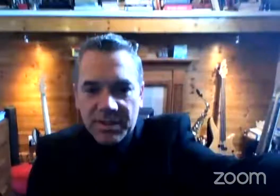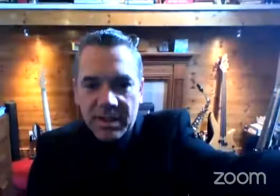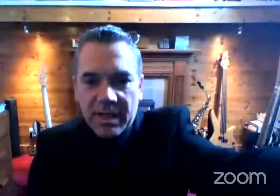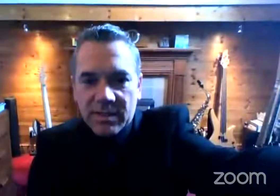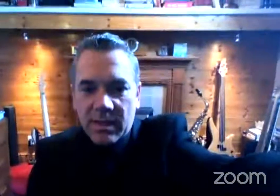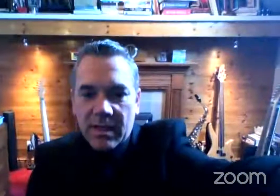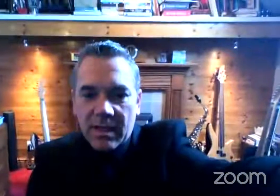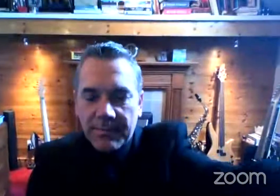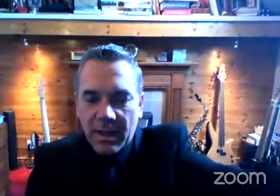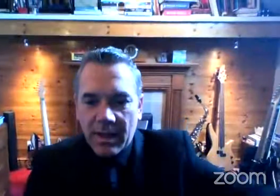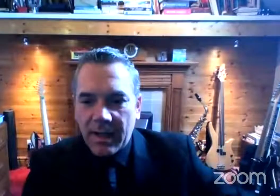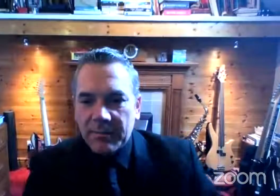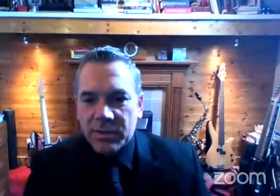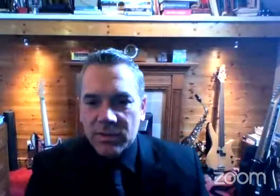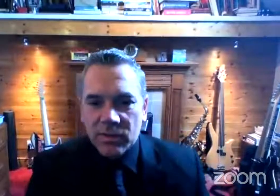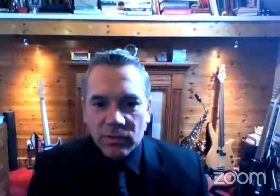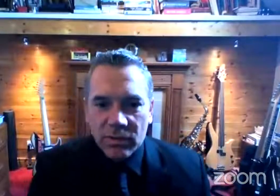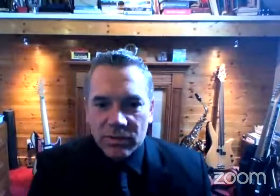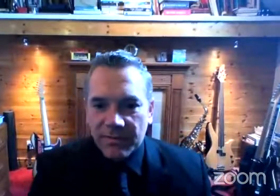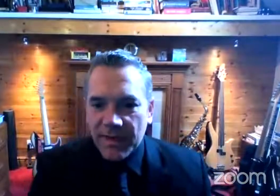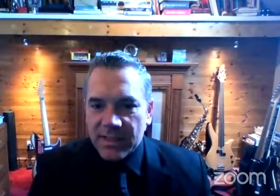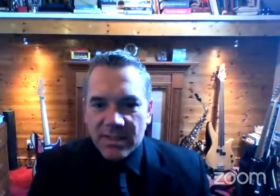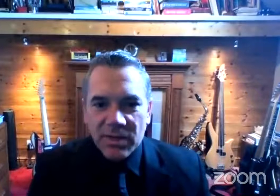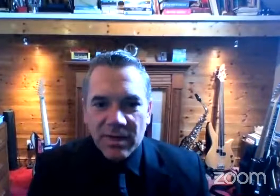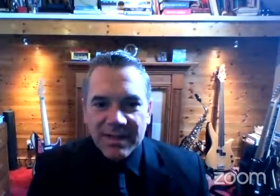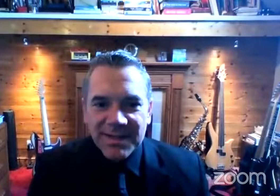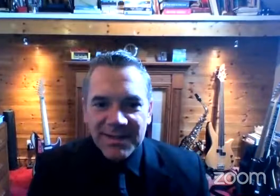see you next week. Don't forget to tune in to